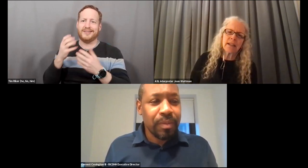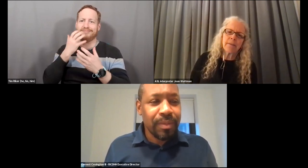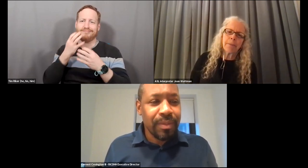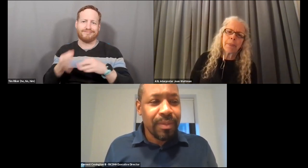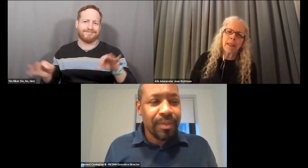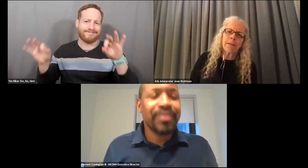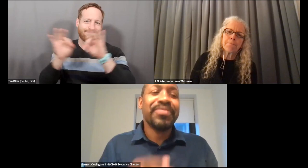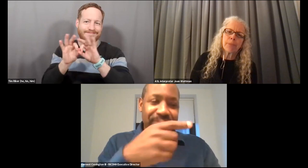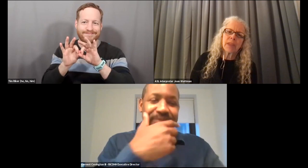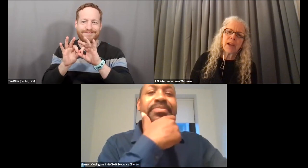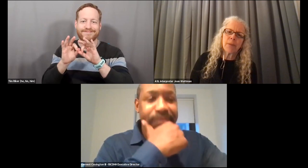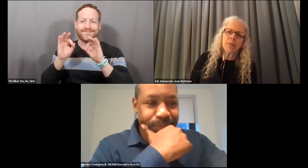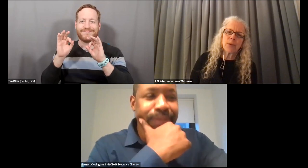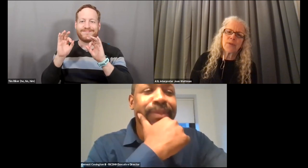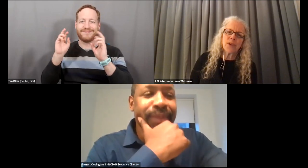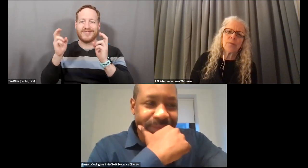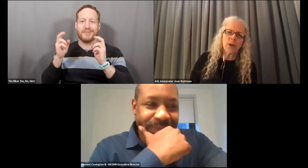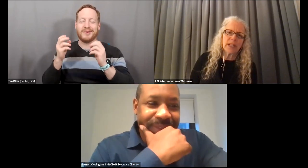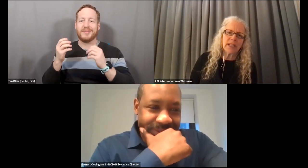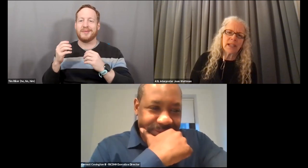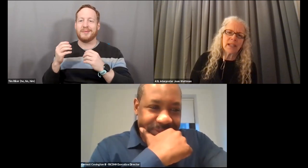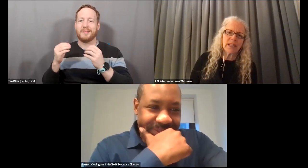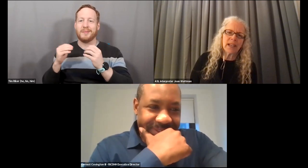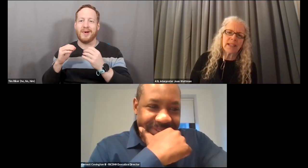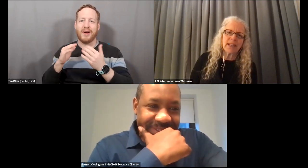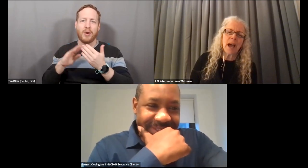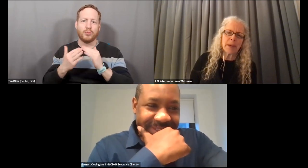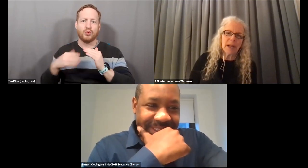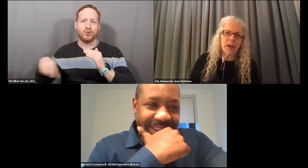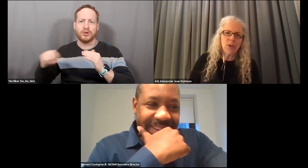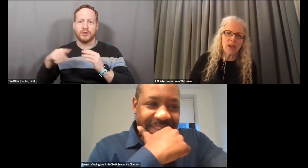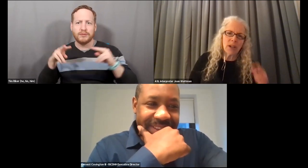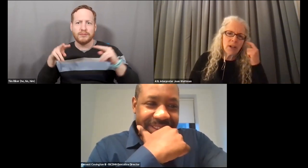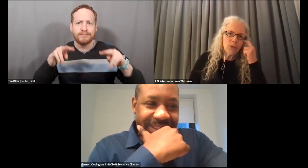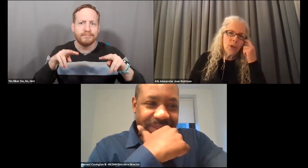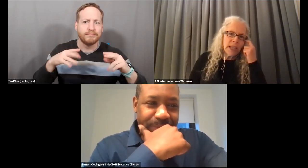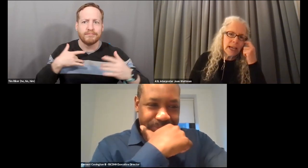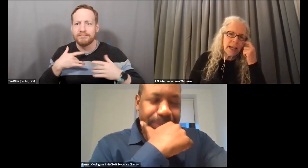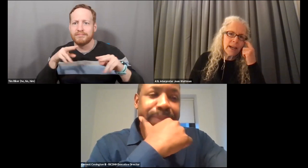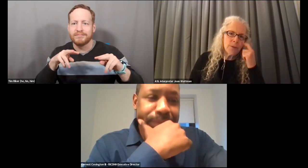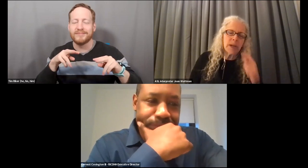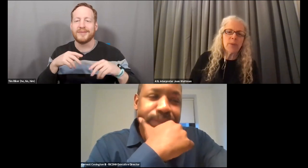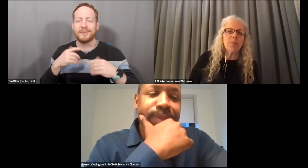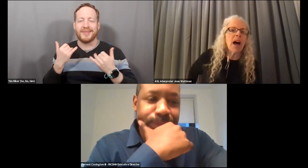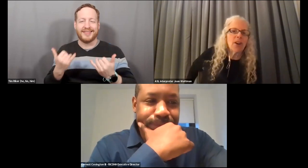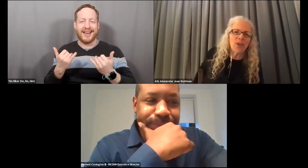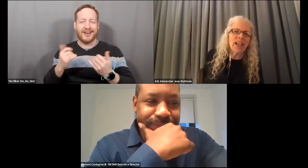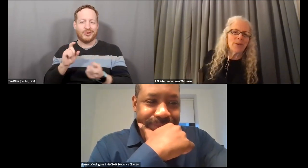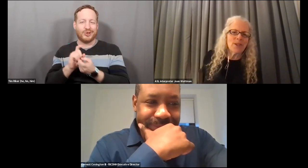I remember it was very important to, as a topic about relay and everybody was monitoring it. It was a